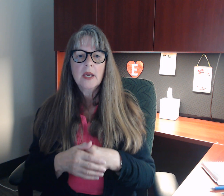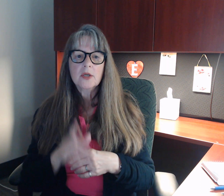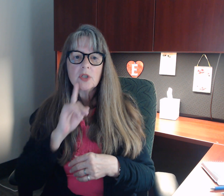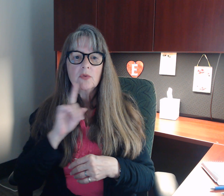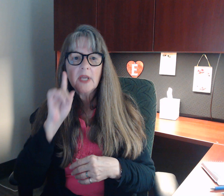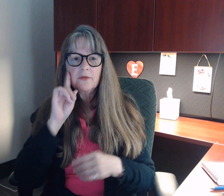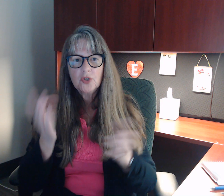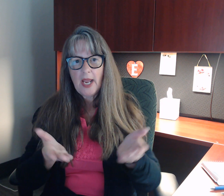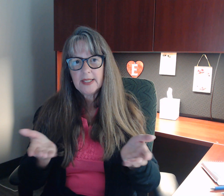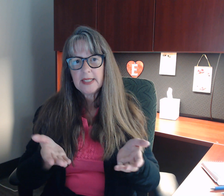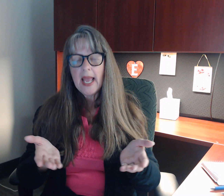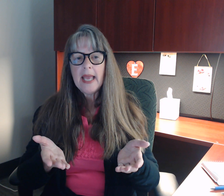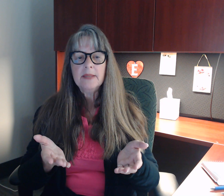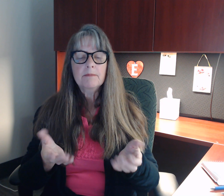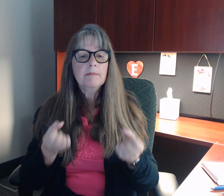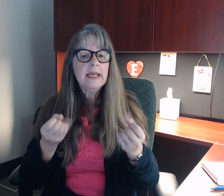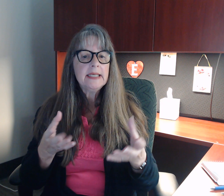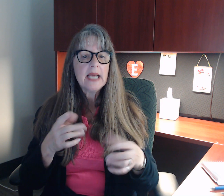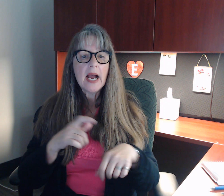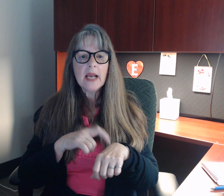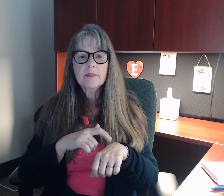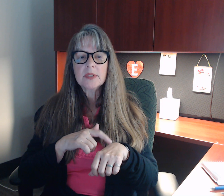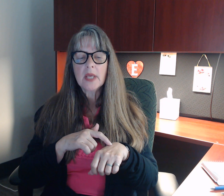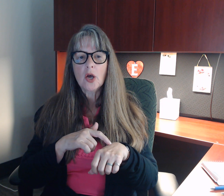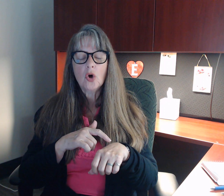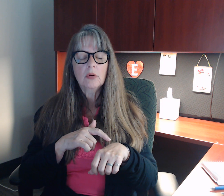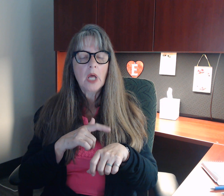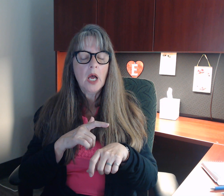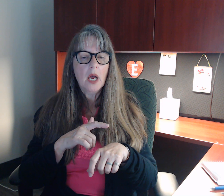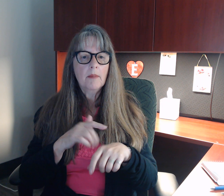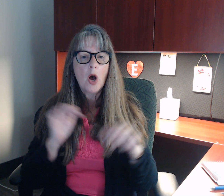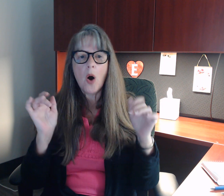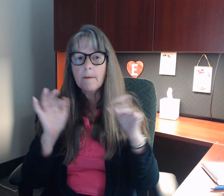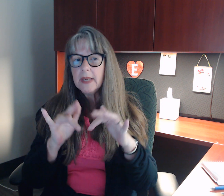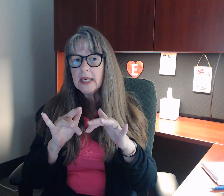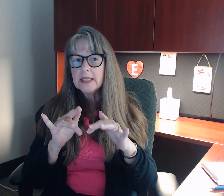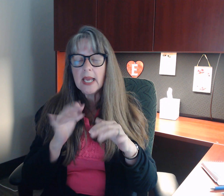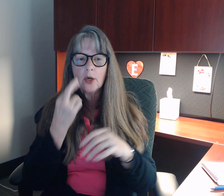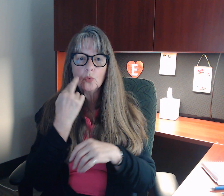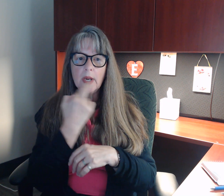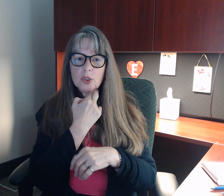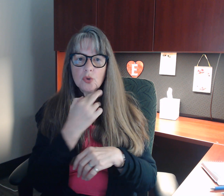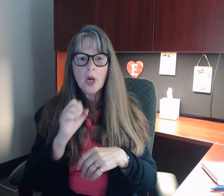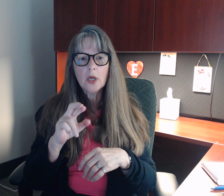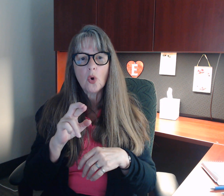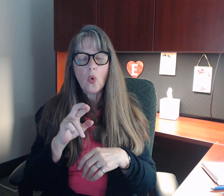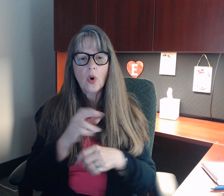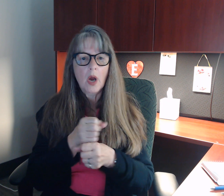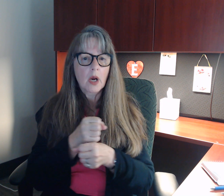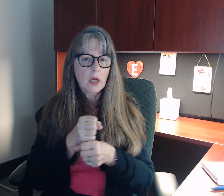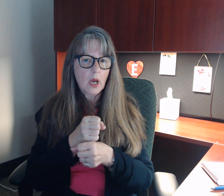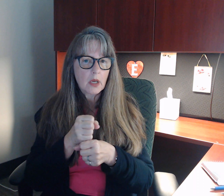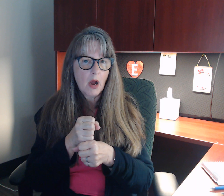So deaf chats. And many times they'll all meet at a restaurant or a